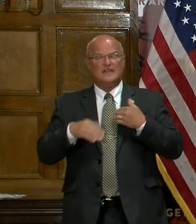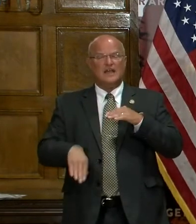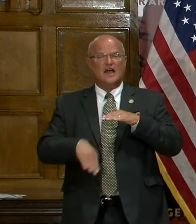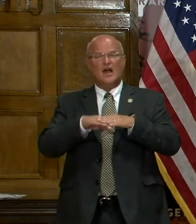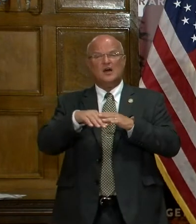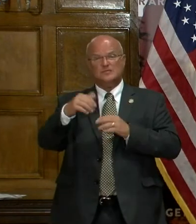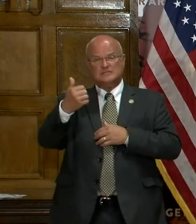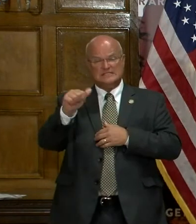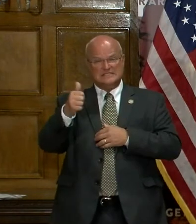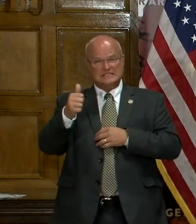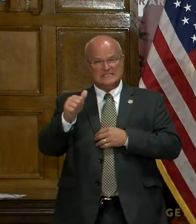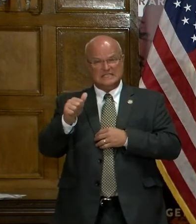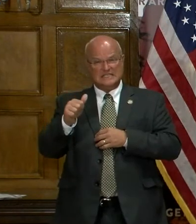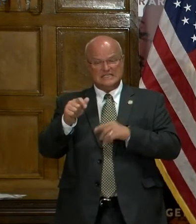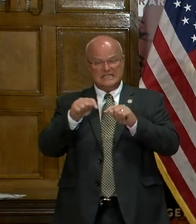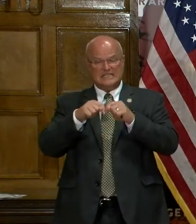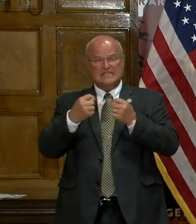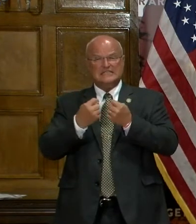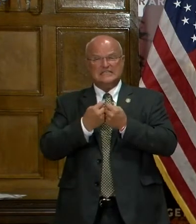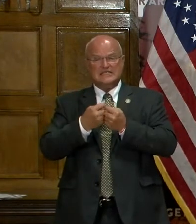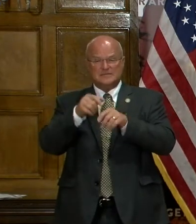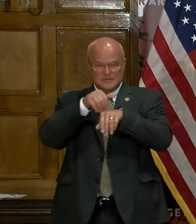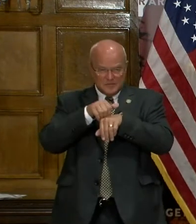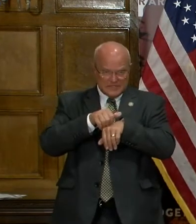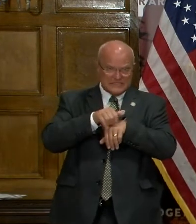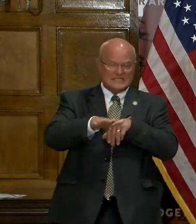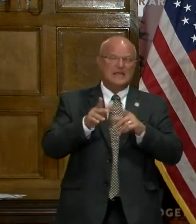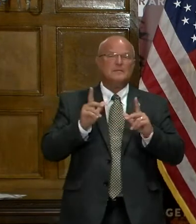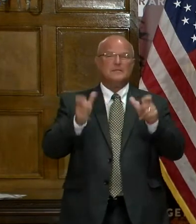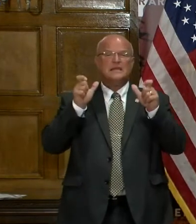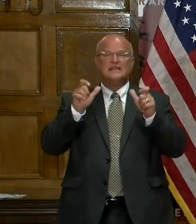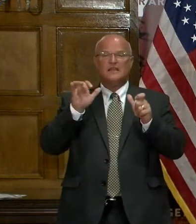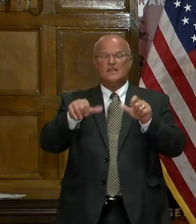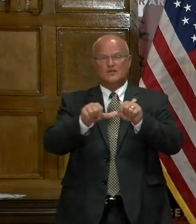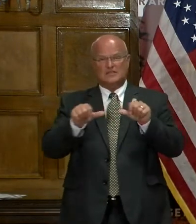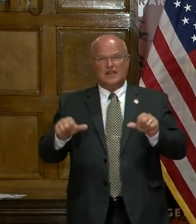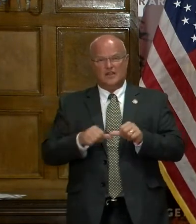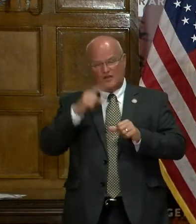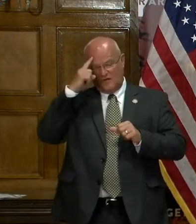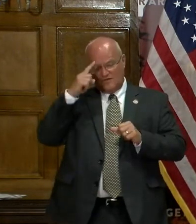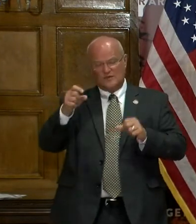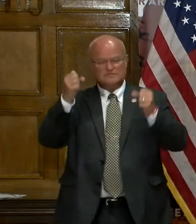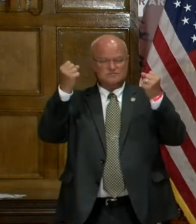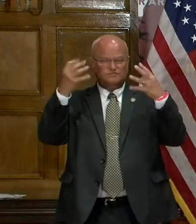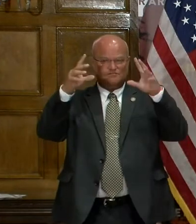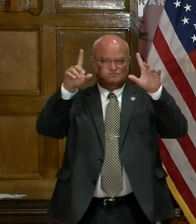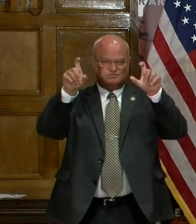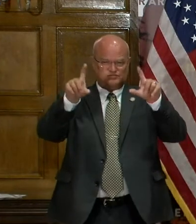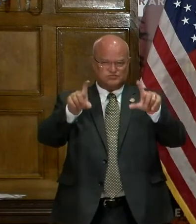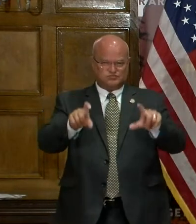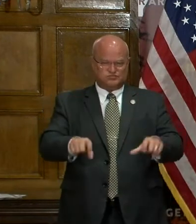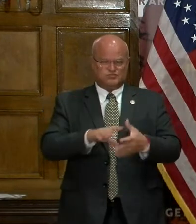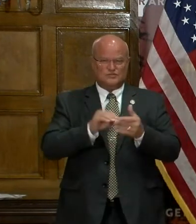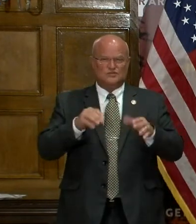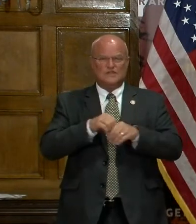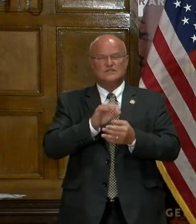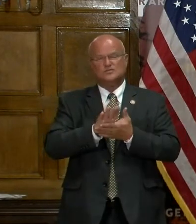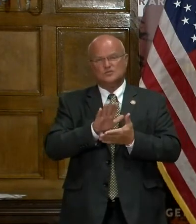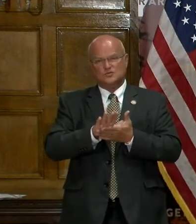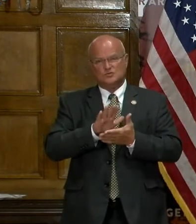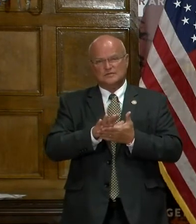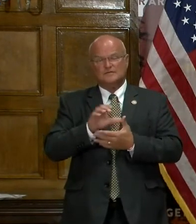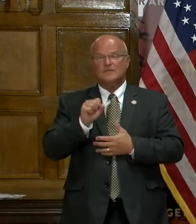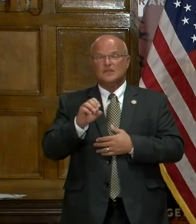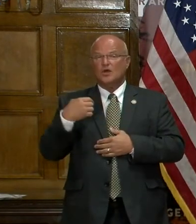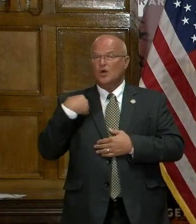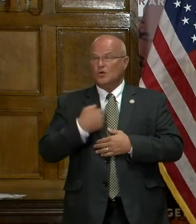10 teams that can be deployed immediately to those areas for mass testing of the students in those schools.